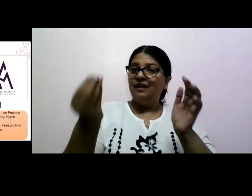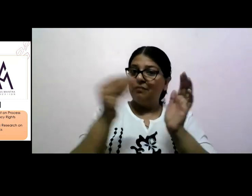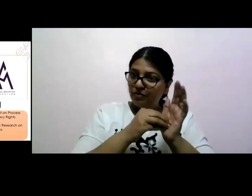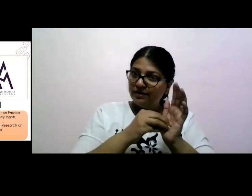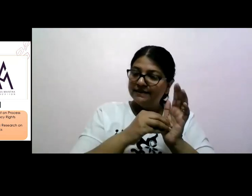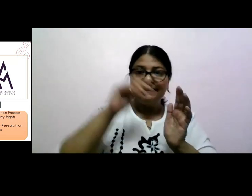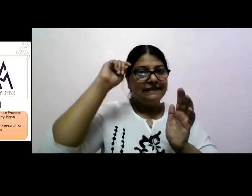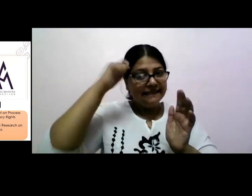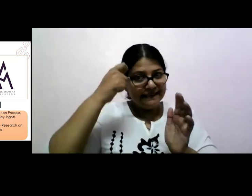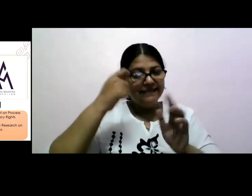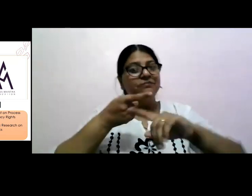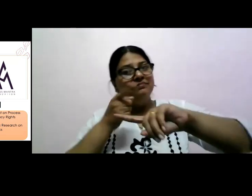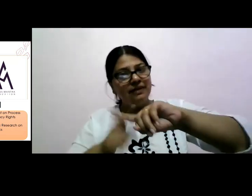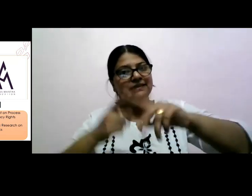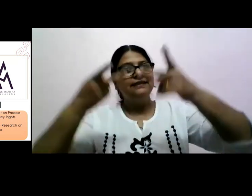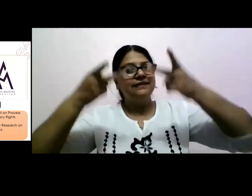Karma.